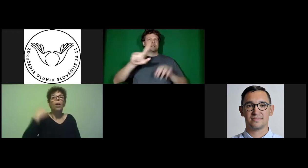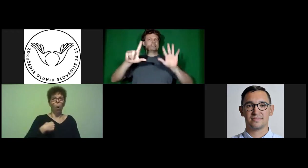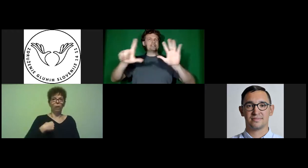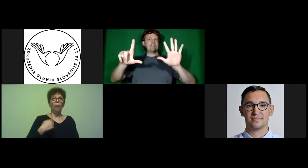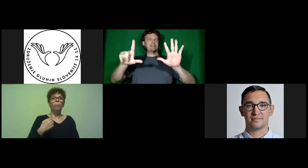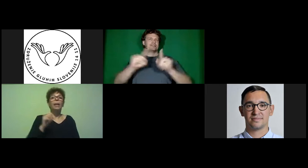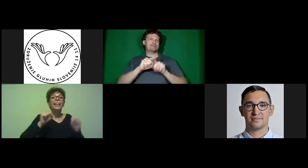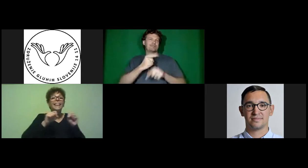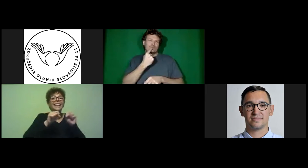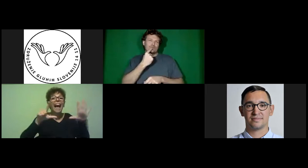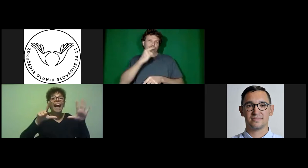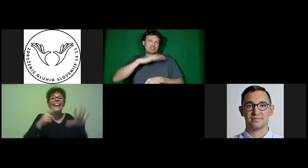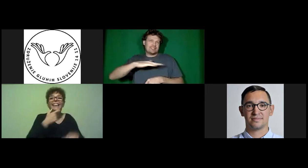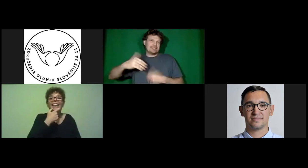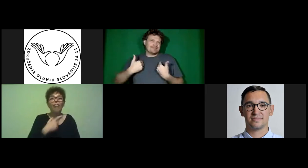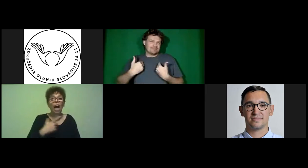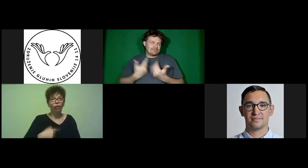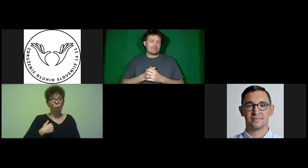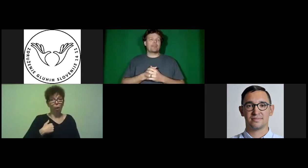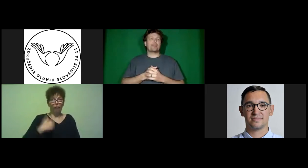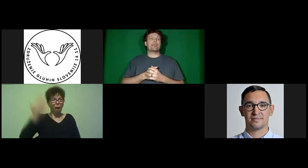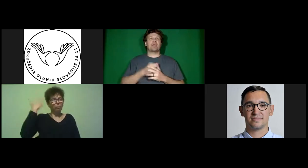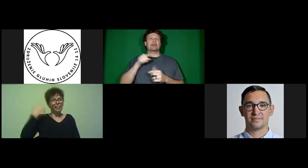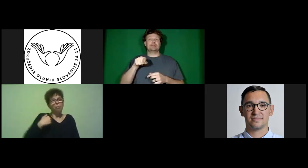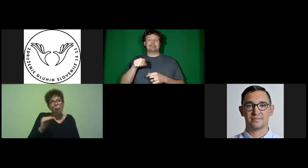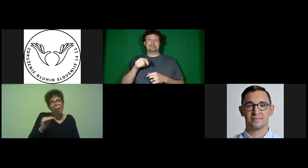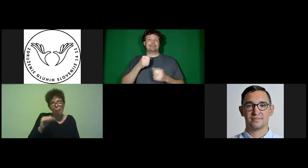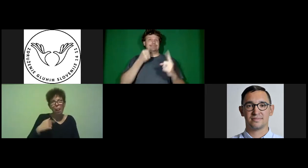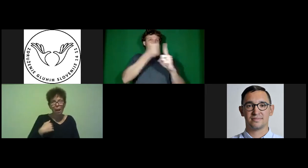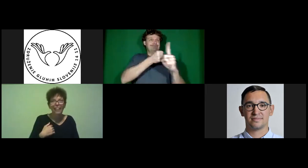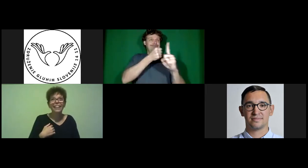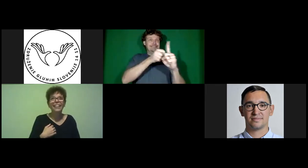And I was lucky. At that time, I was only 17 years old, so still a kid.